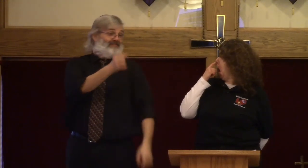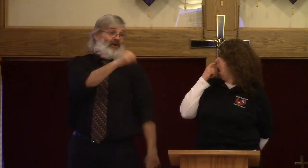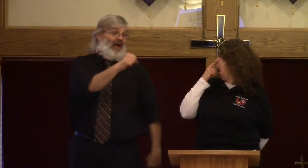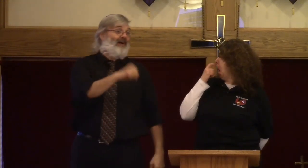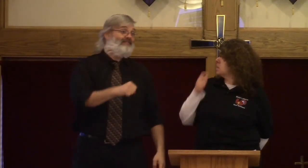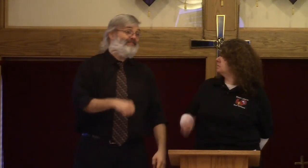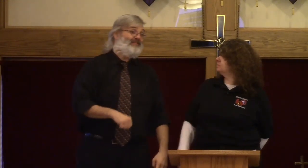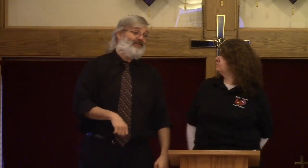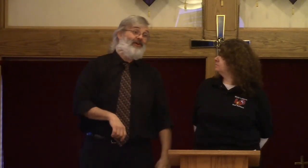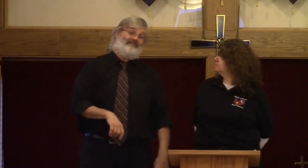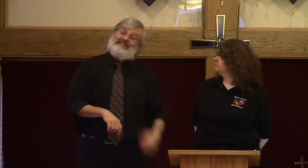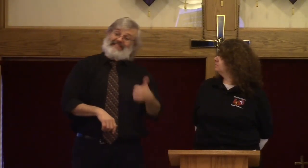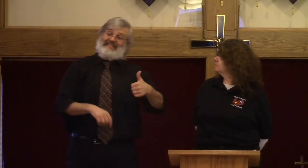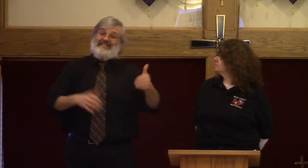Oh yeah. So